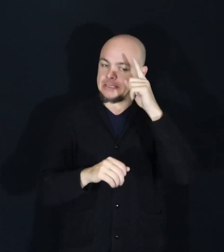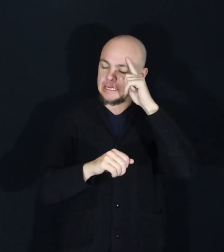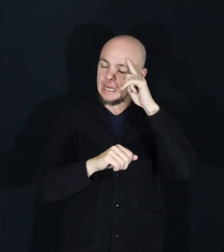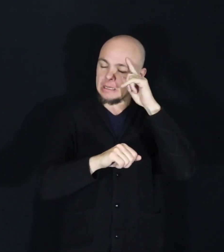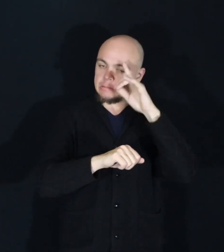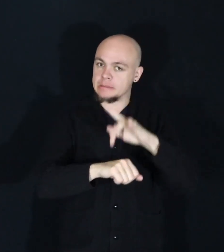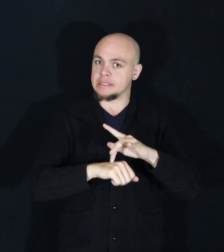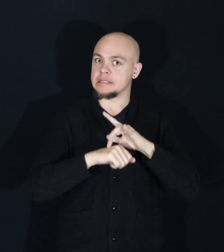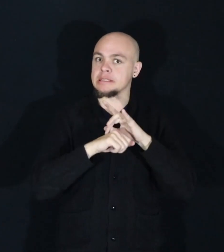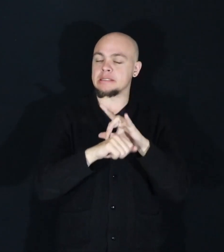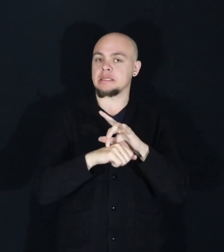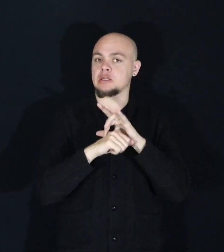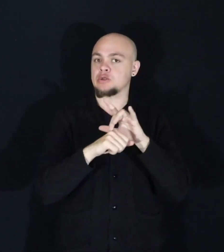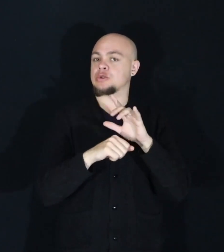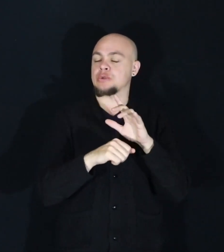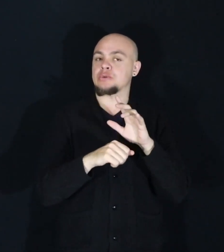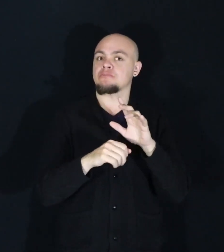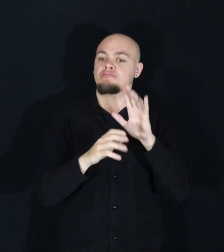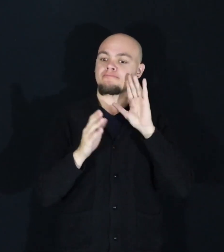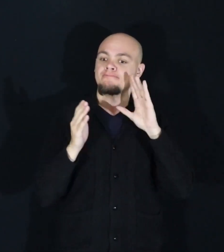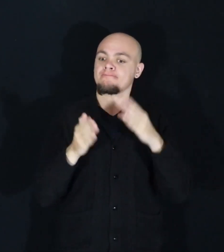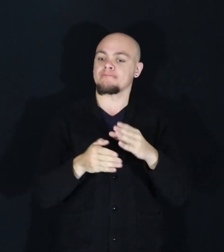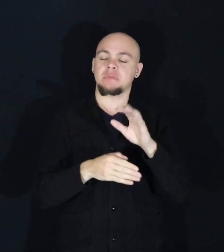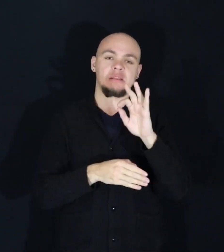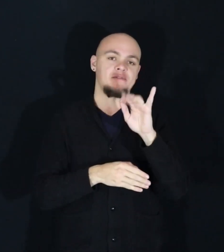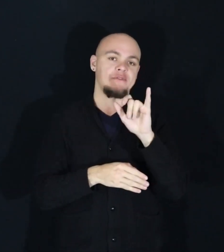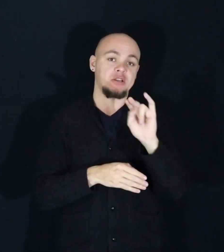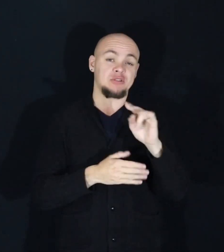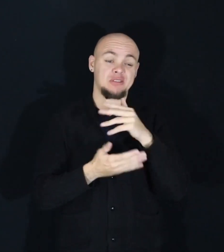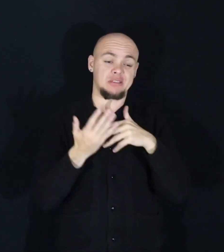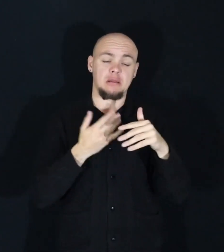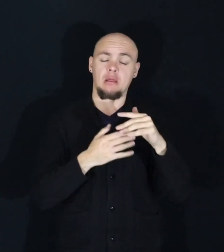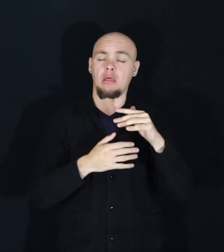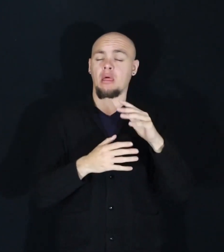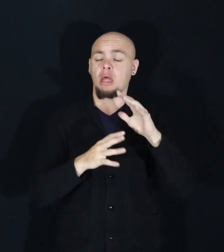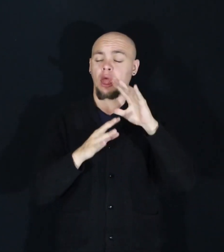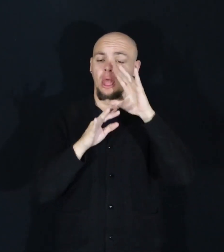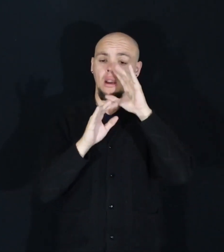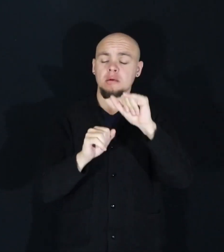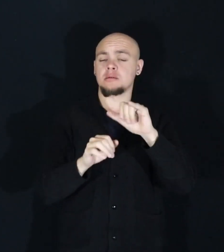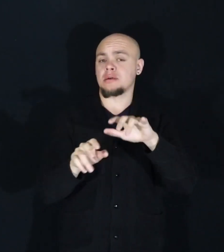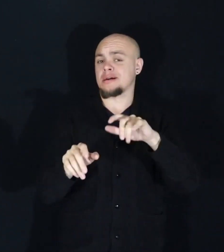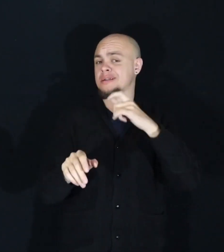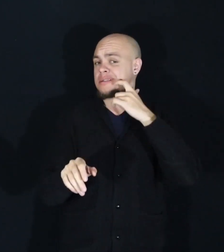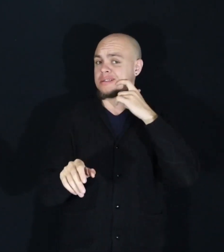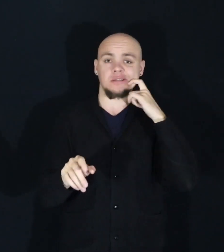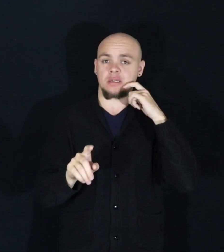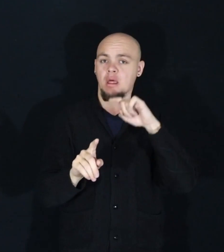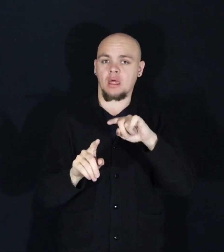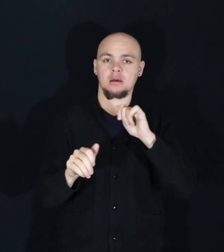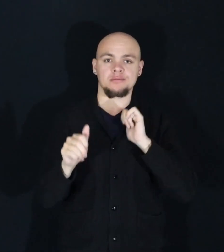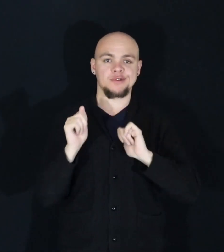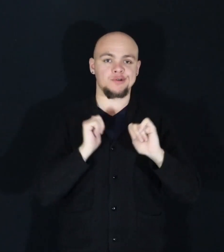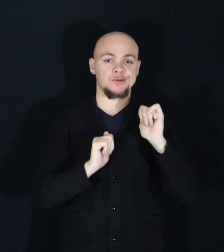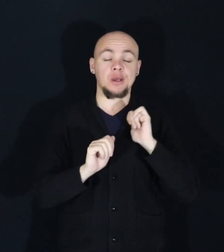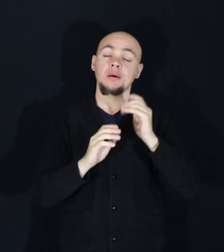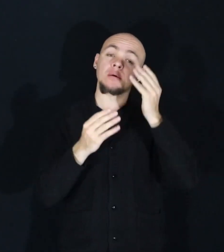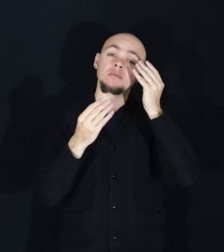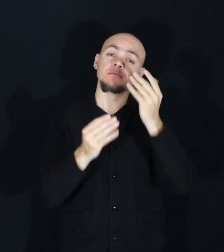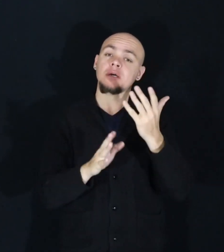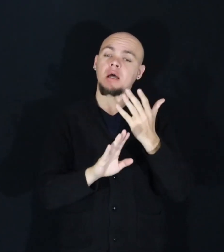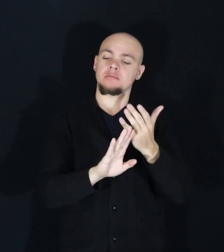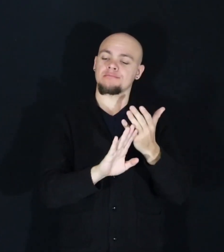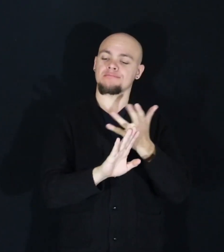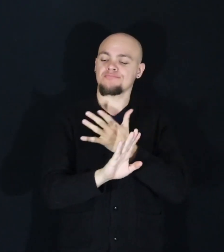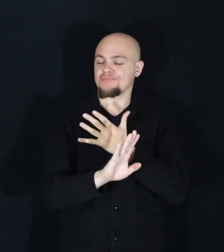with fiction. Society is addicted to entertainment. Like I said earlier, we see this